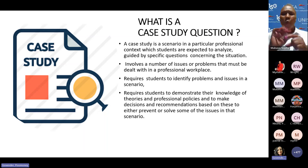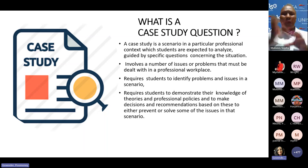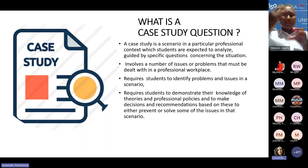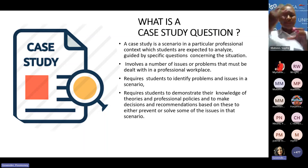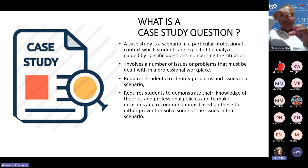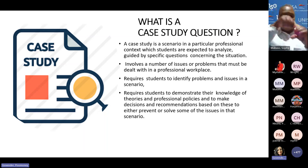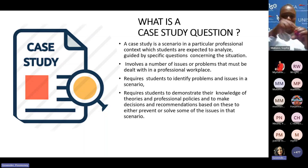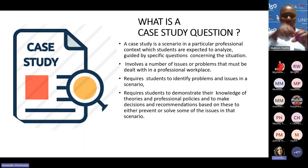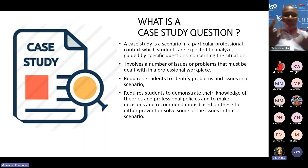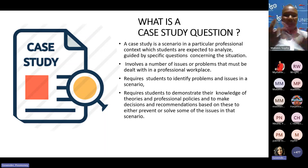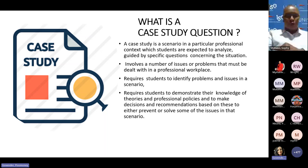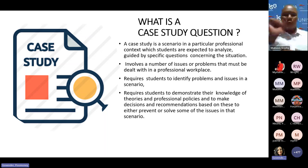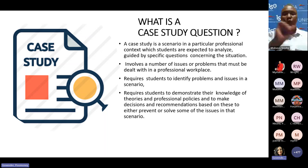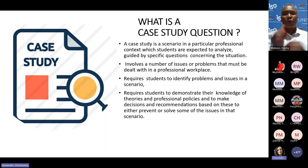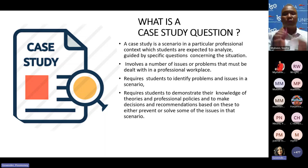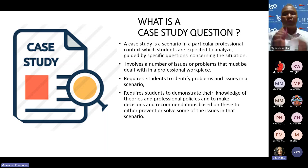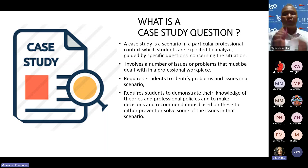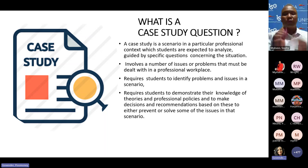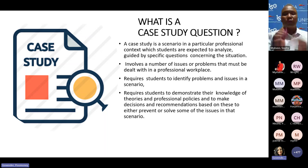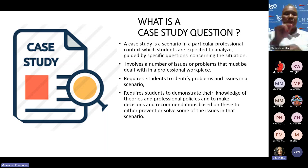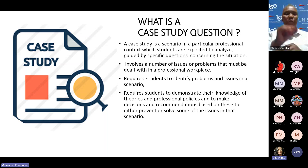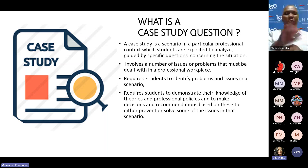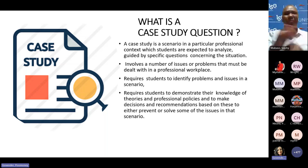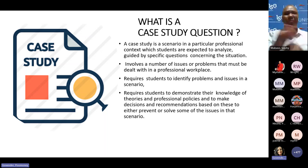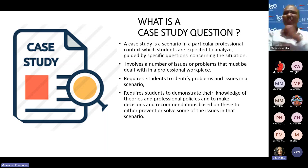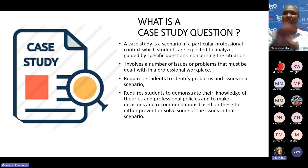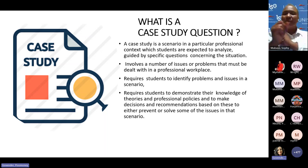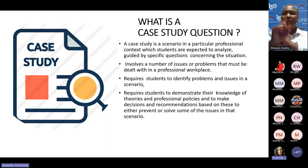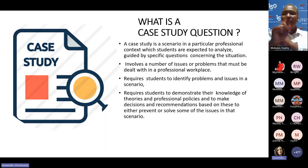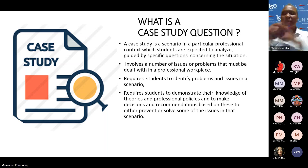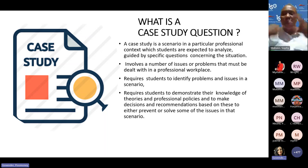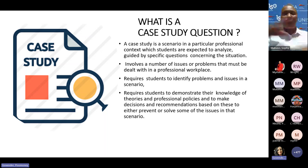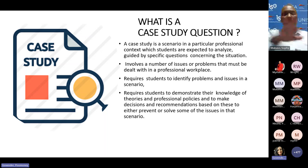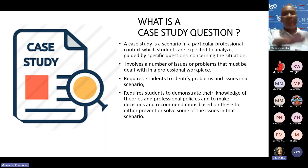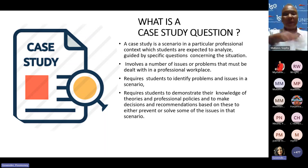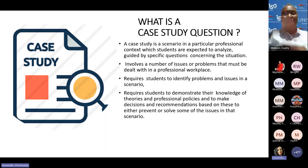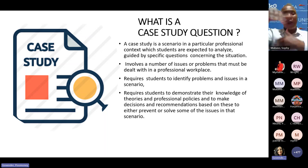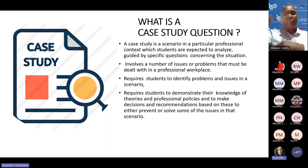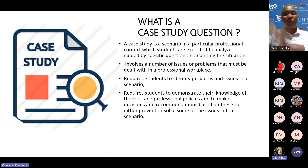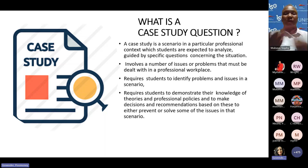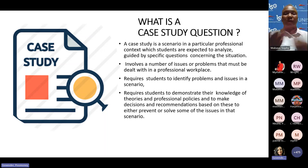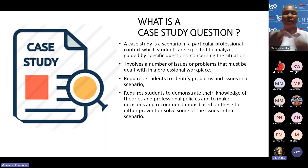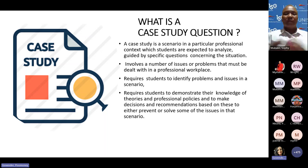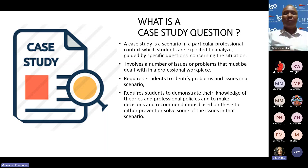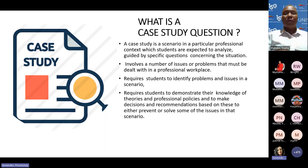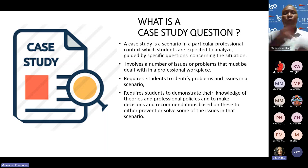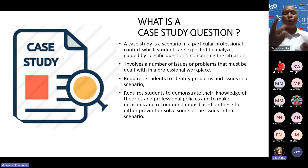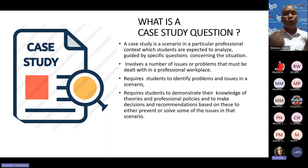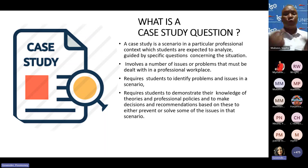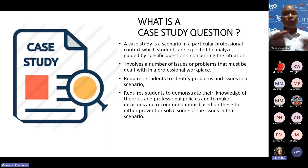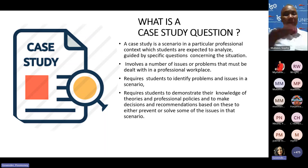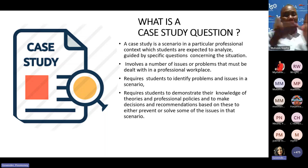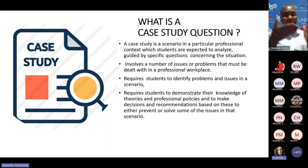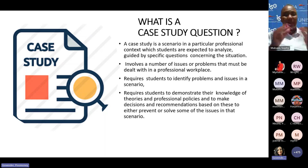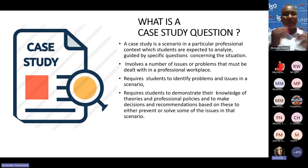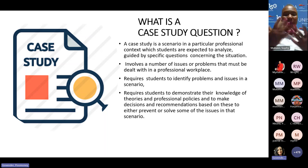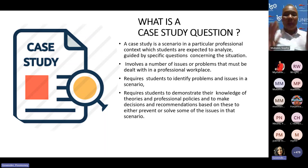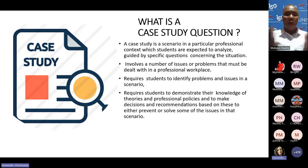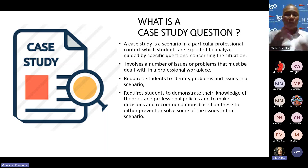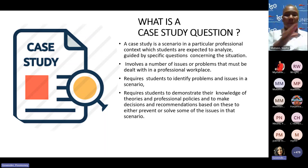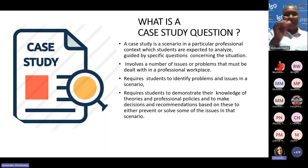study material, to what is actually happening in the workplace out there. So we do this through case